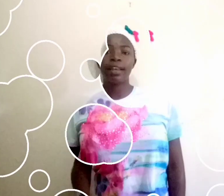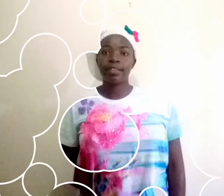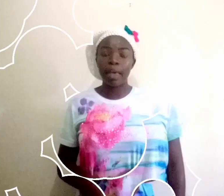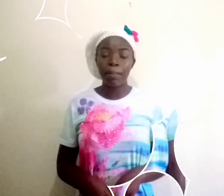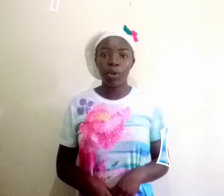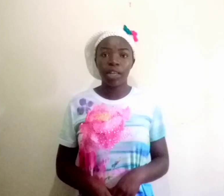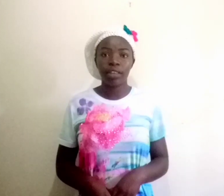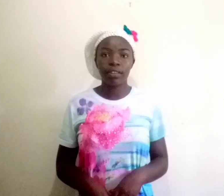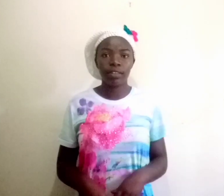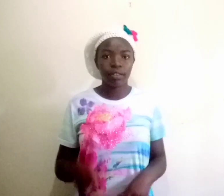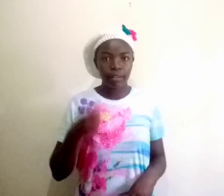Samuel,